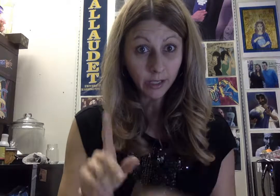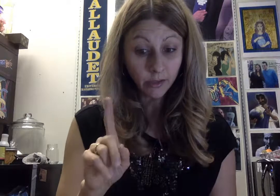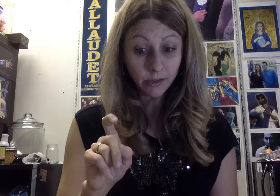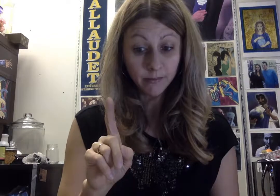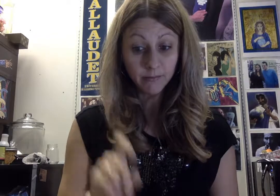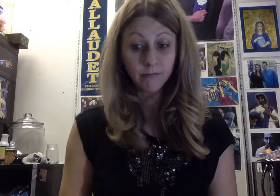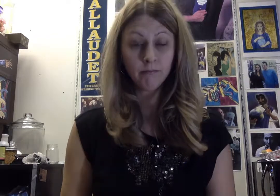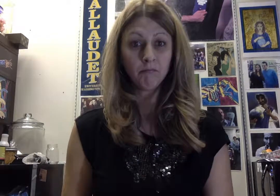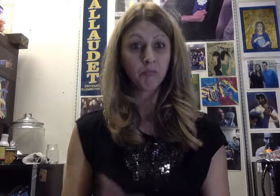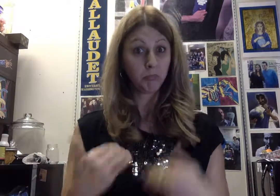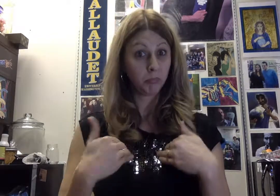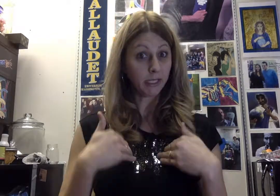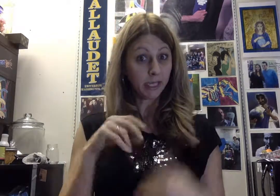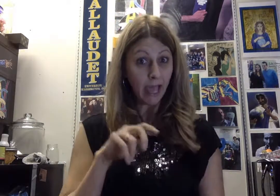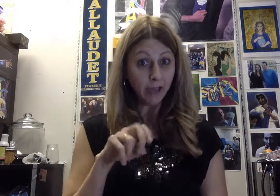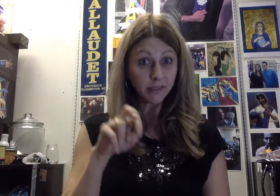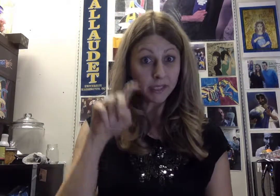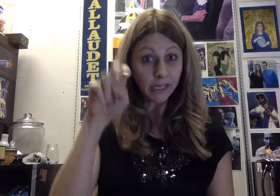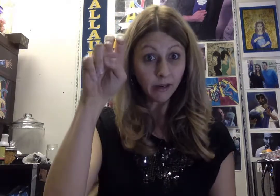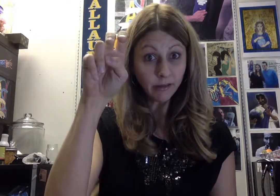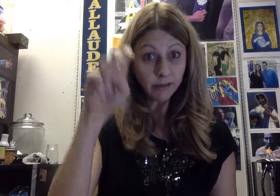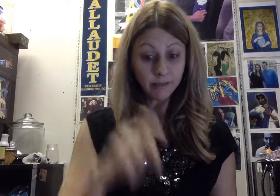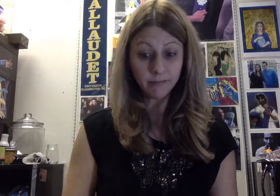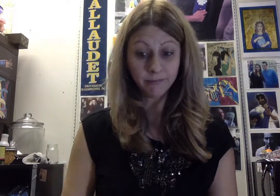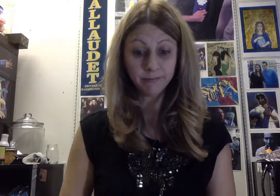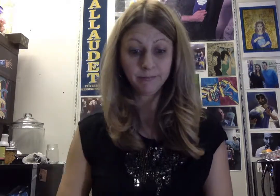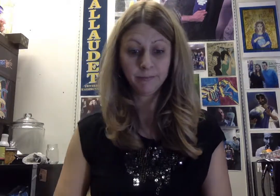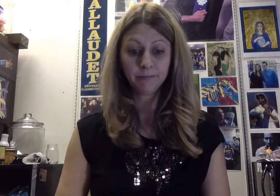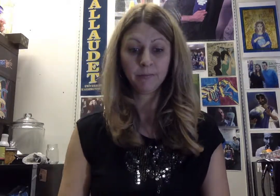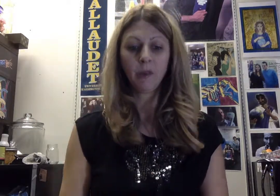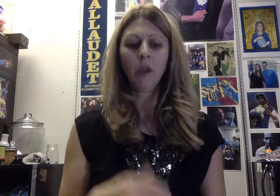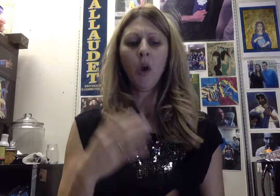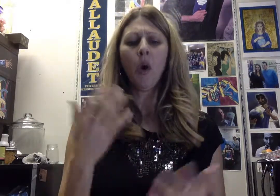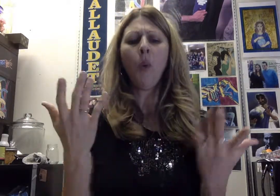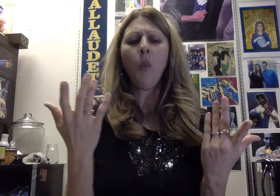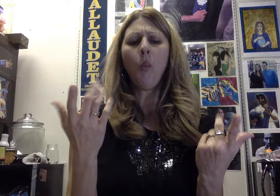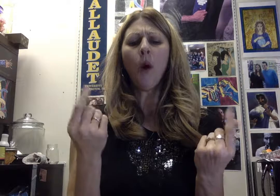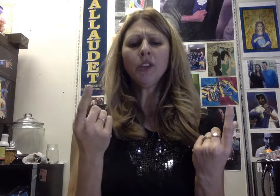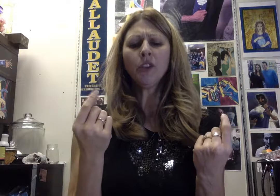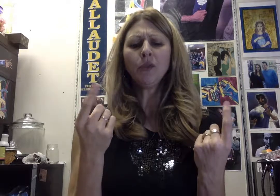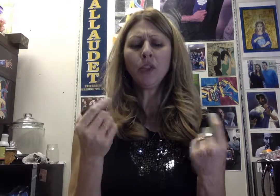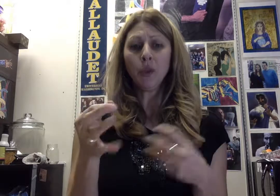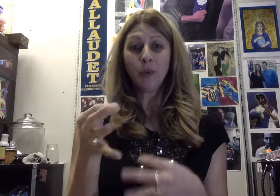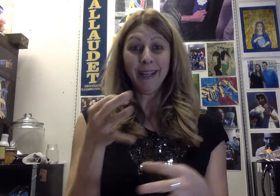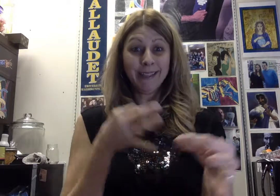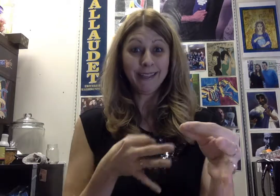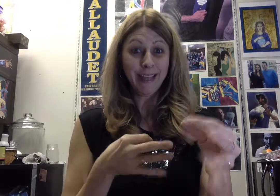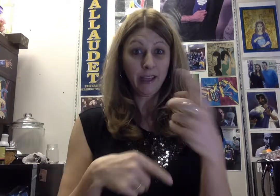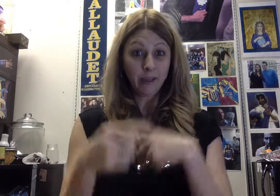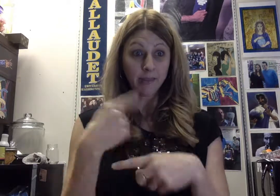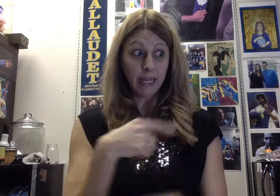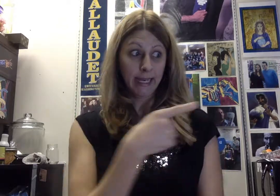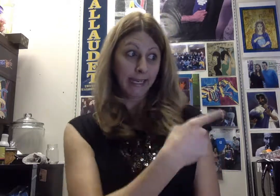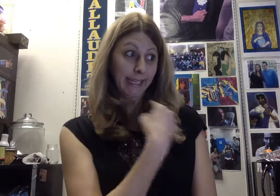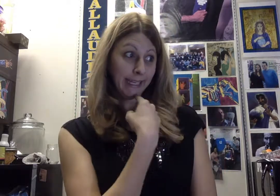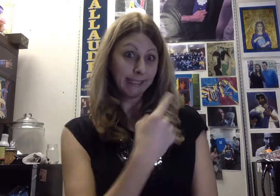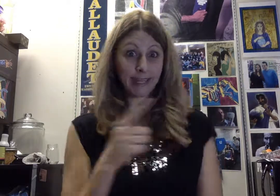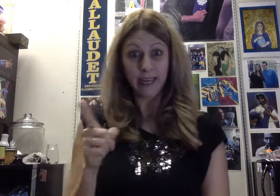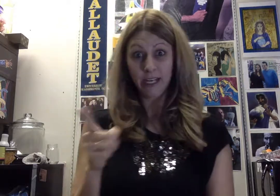garage? Does it have stairs? What should you do instead of signing he said,